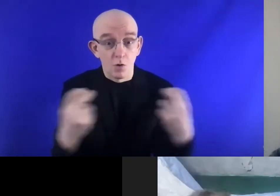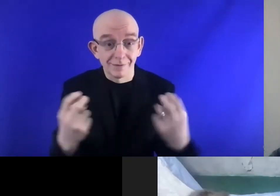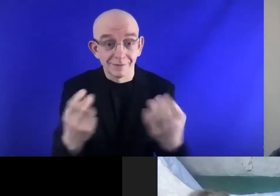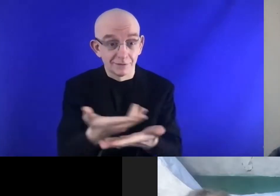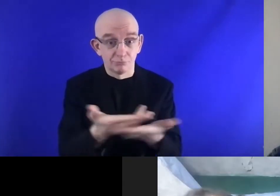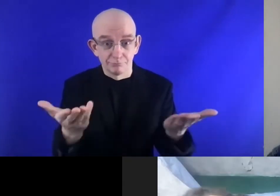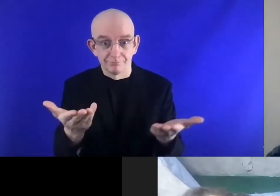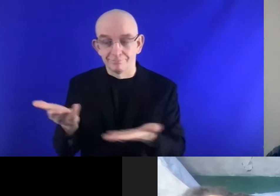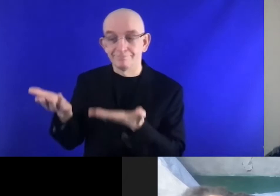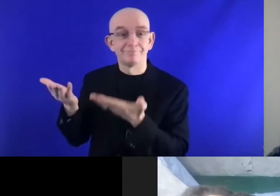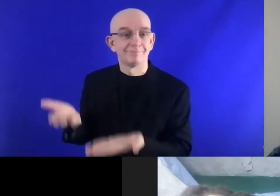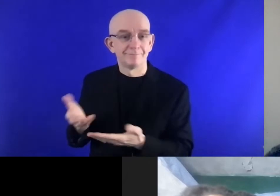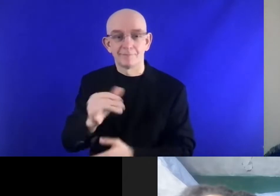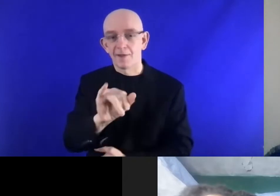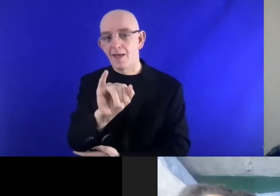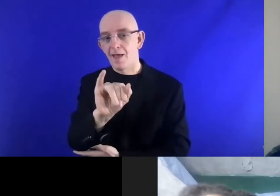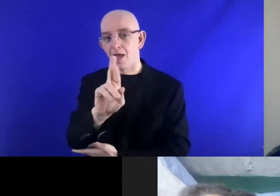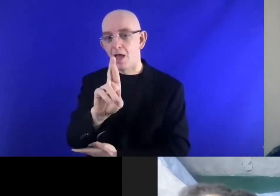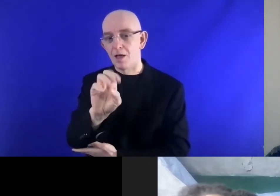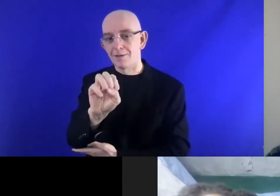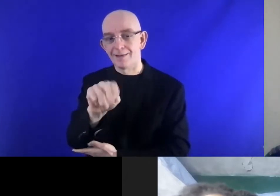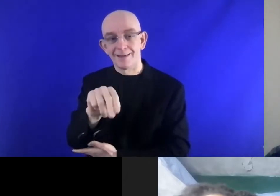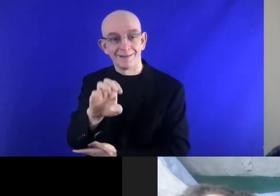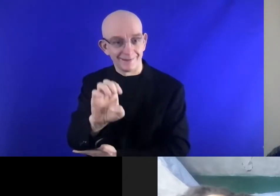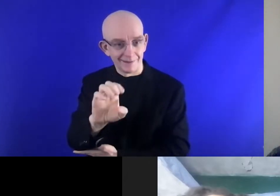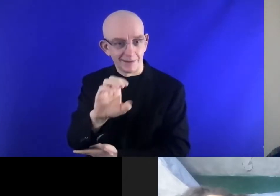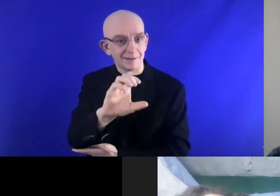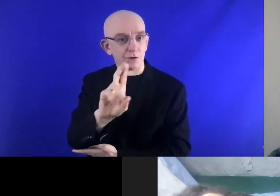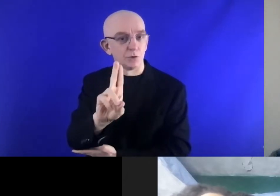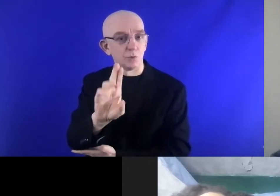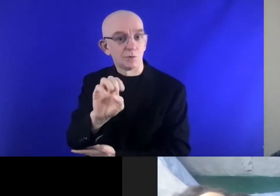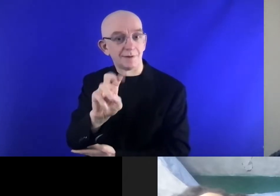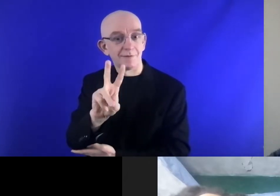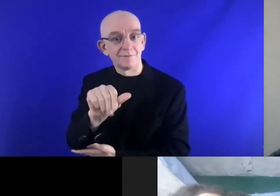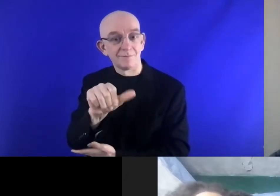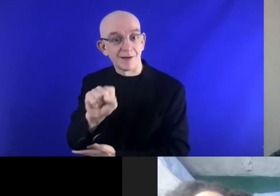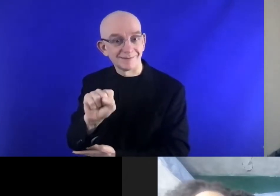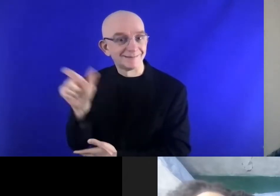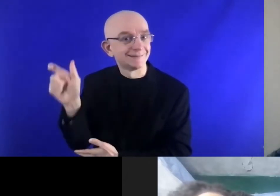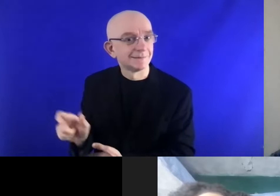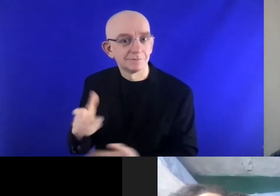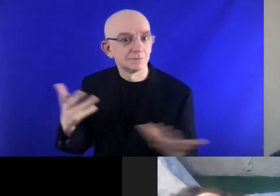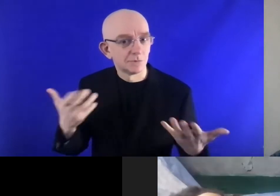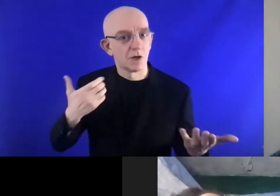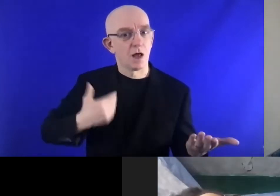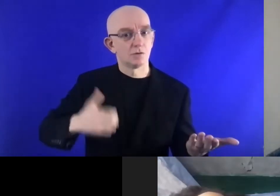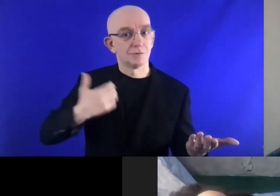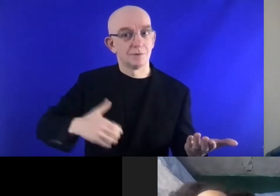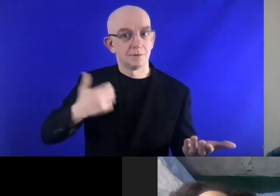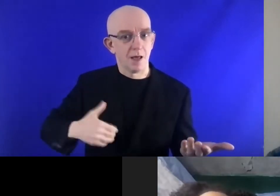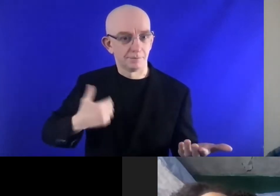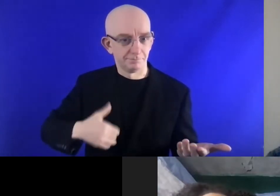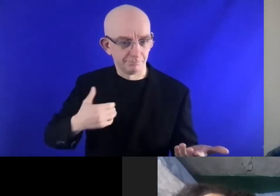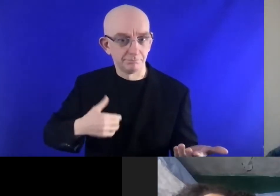Argentina. She's 19 years old. She's a person with many disabilities. She's on